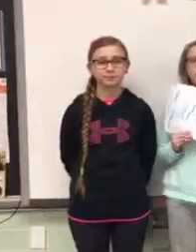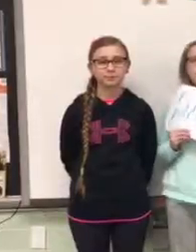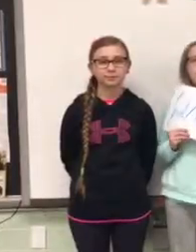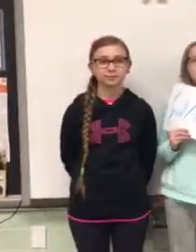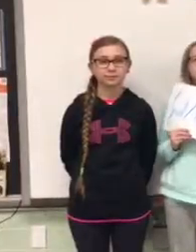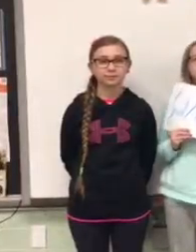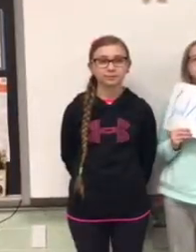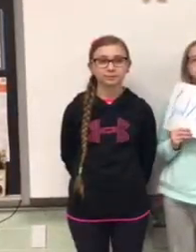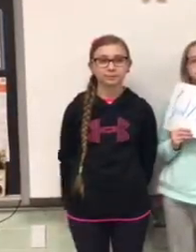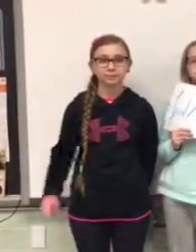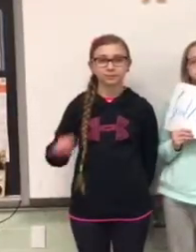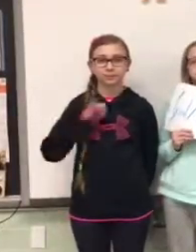I.